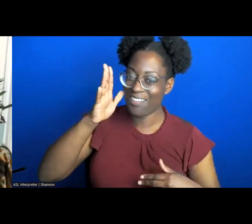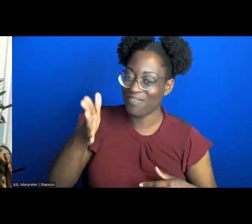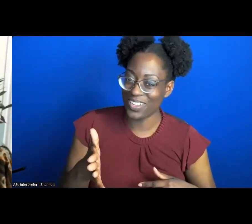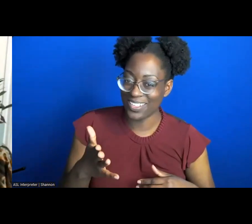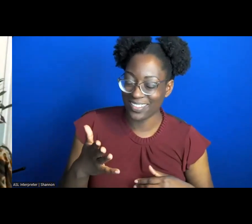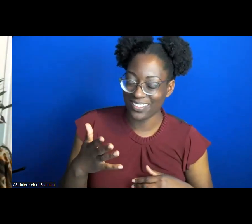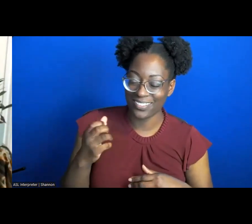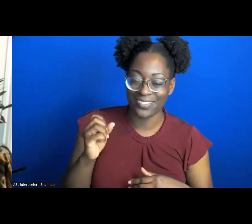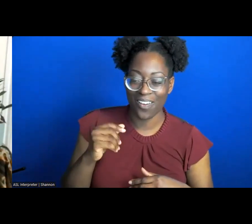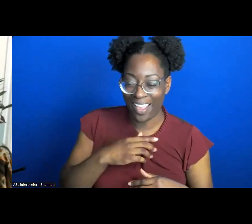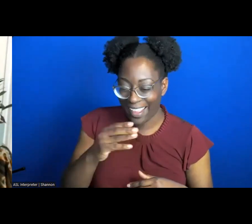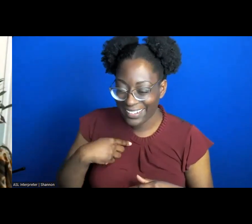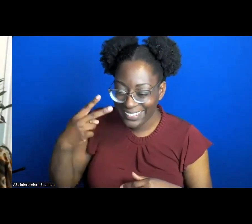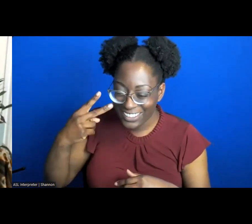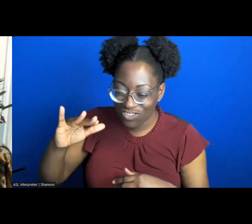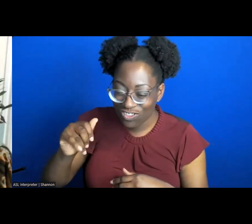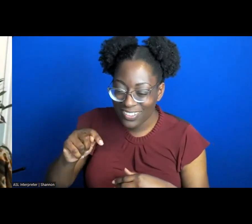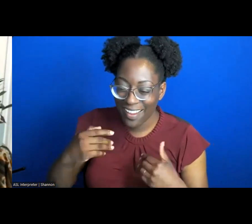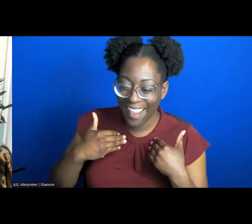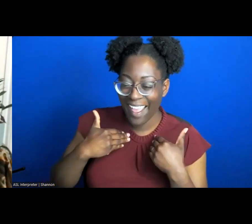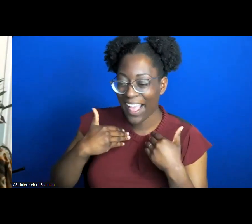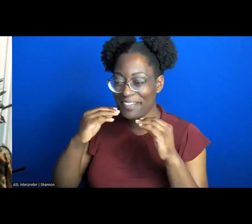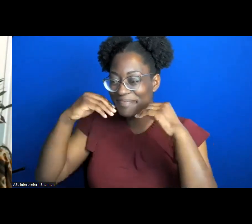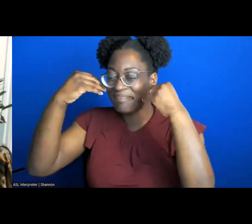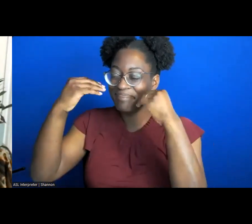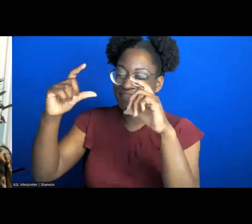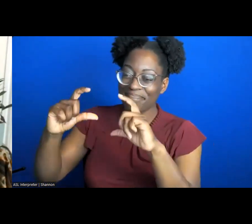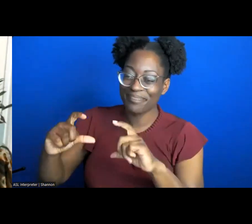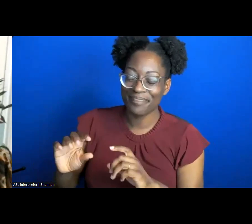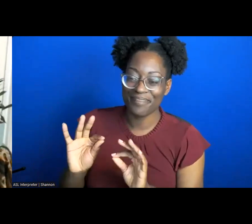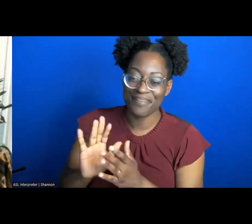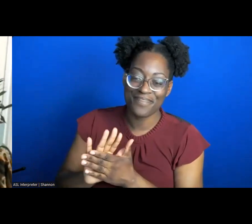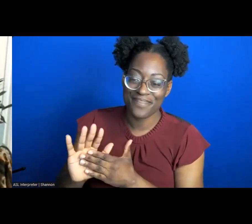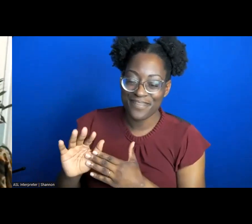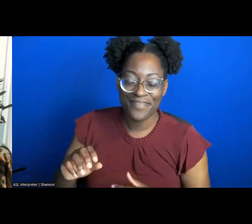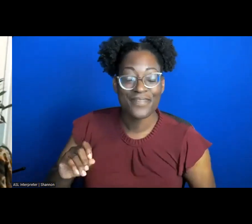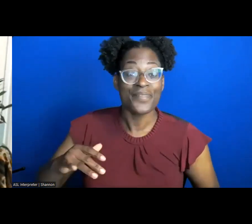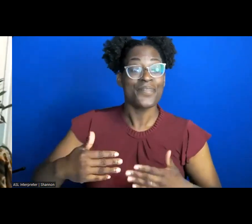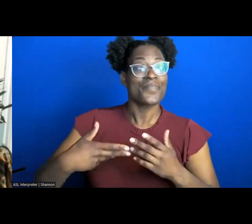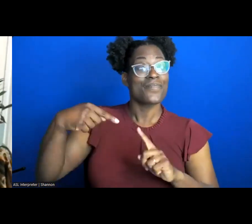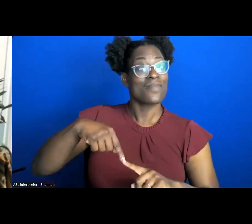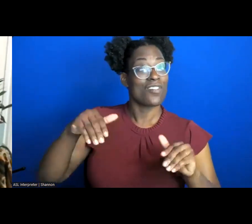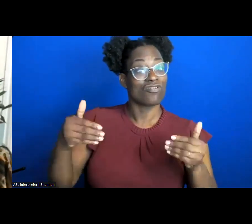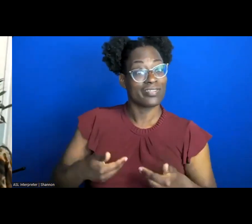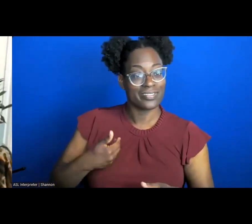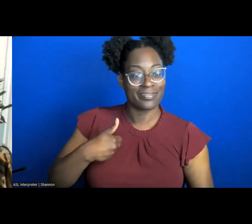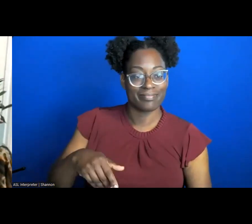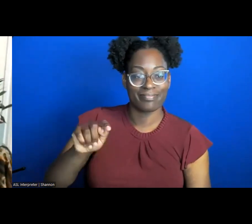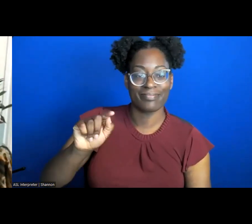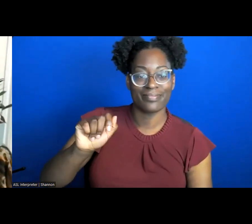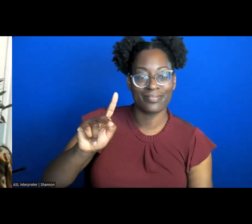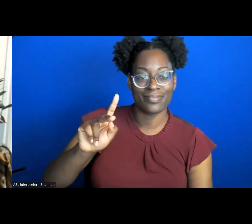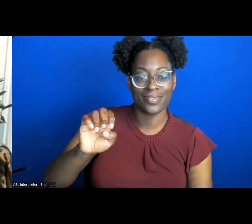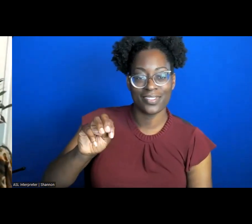well. So thank you so much. Again, my name is Takima Bunch Smith. My pronouns are she and her, and I'm the founder and CEO